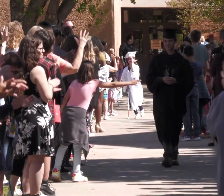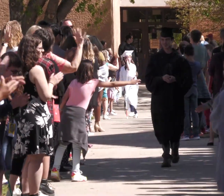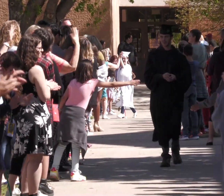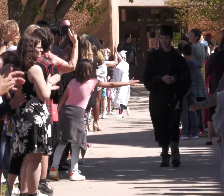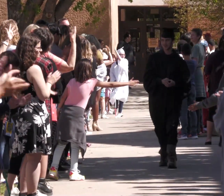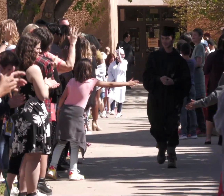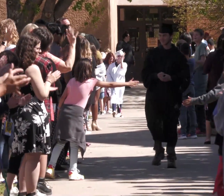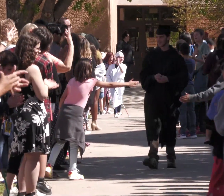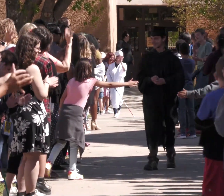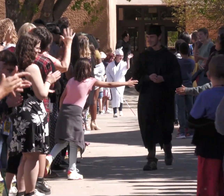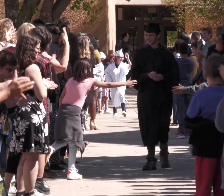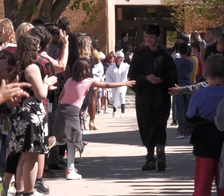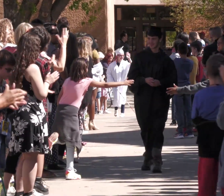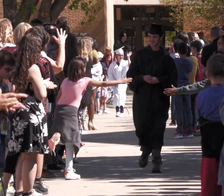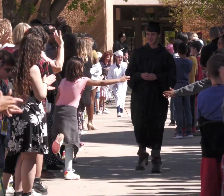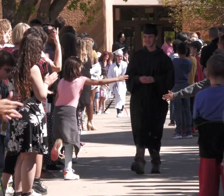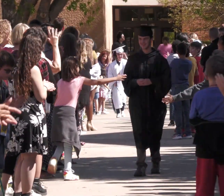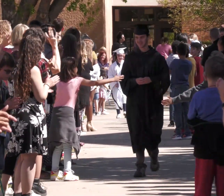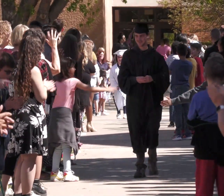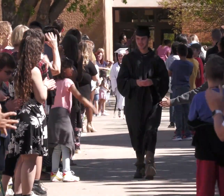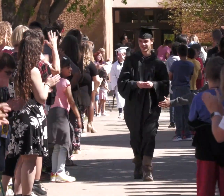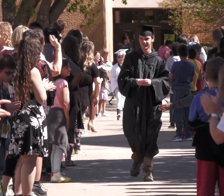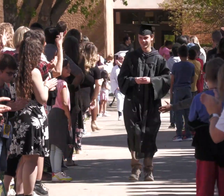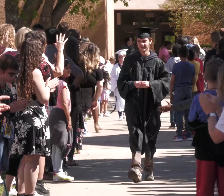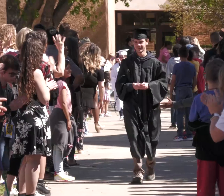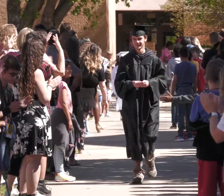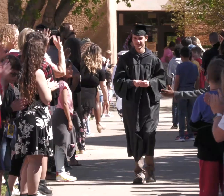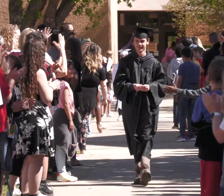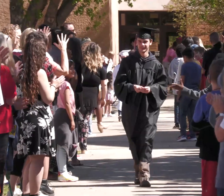Everyone's applauding and cheering for him. Good times. The audience from the blinds. The audience from the